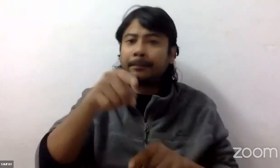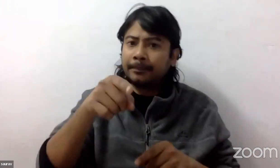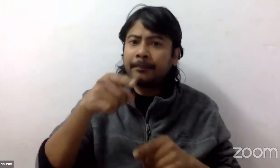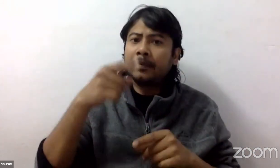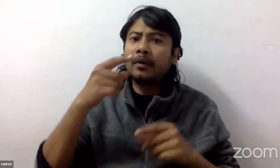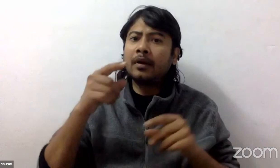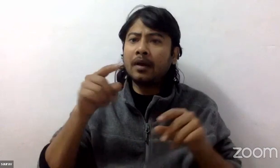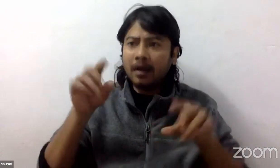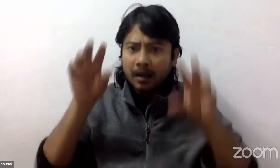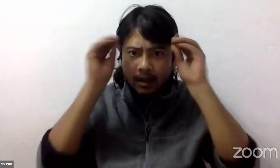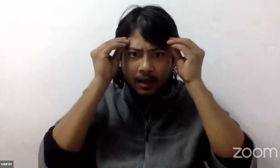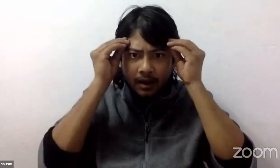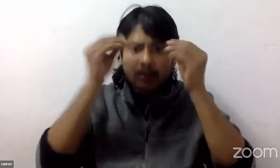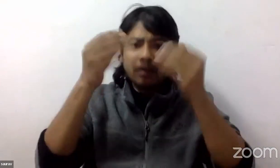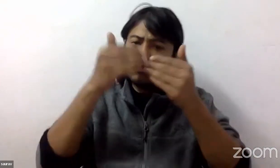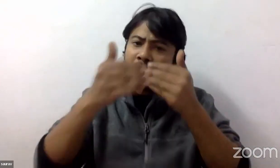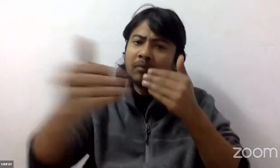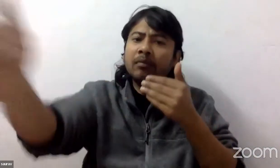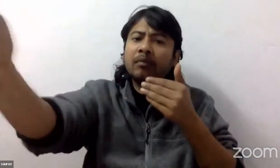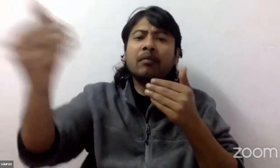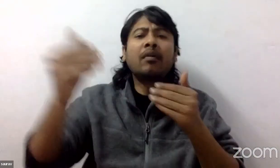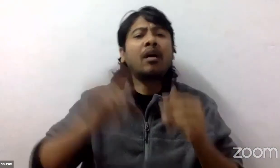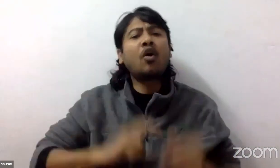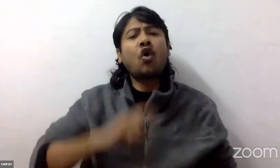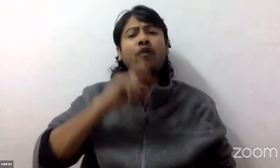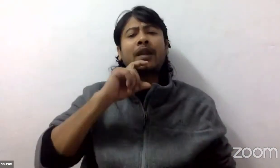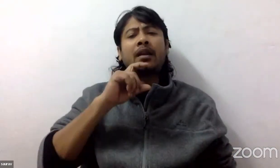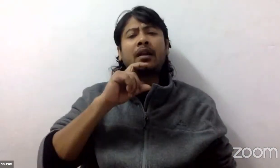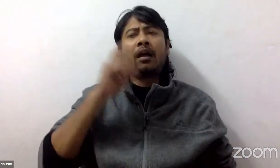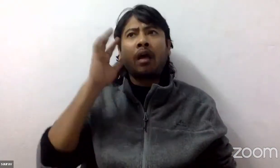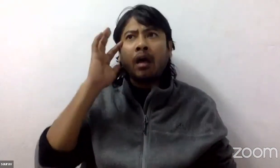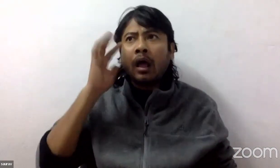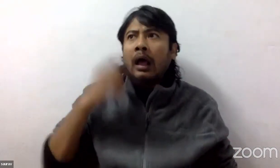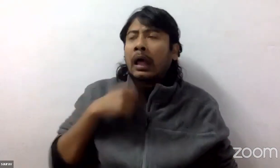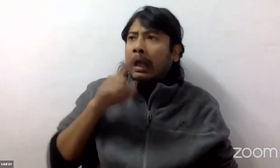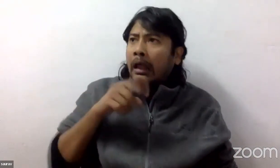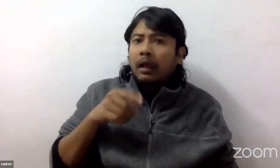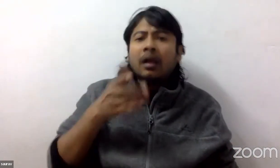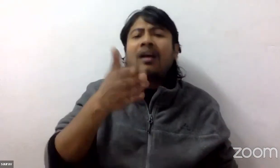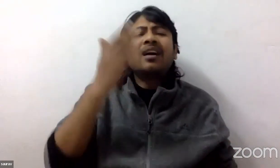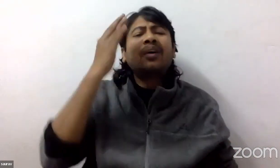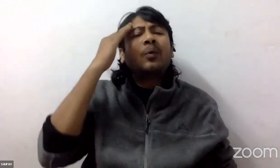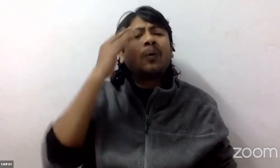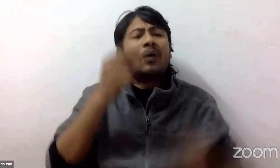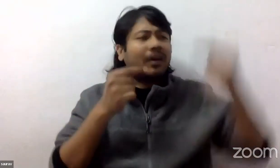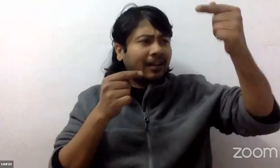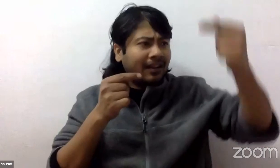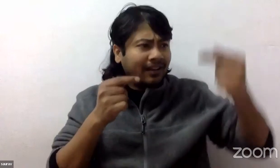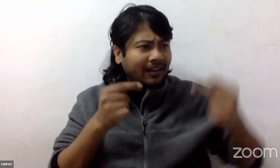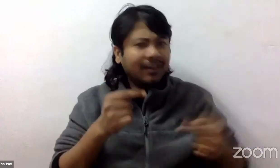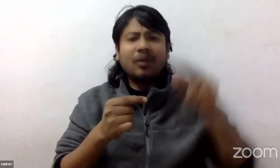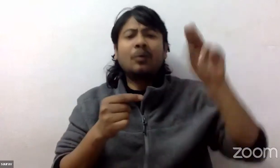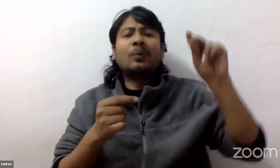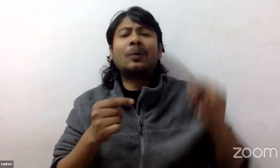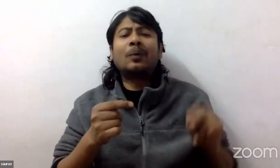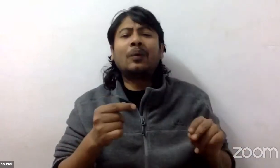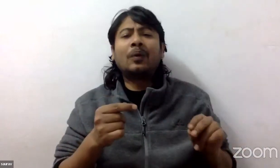it. Whatever is authorized, whatever is permitted by our scriptures, you can eat everything on all